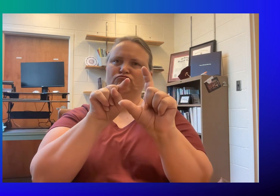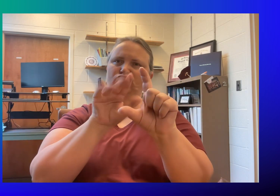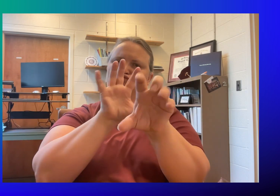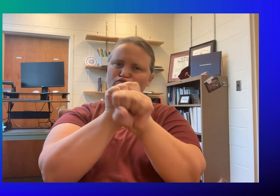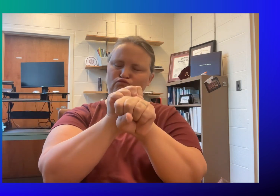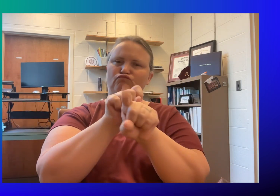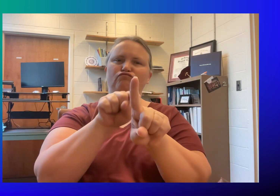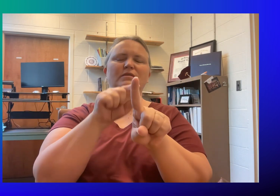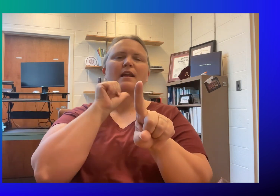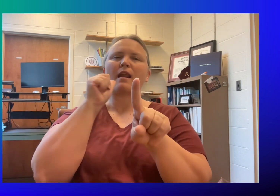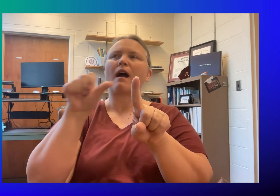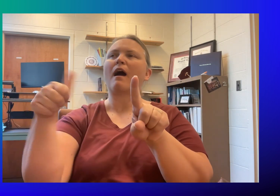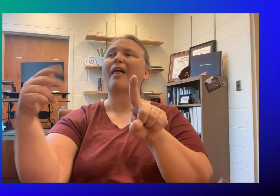let other things impinge on that time.